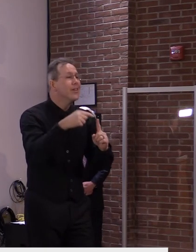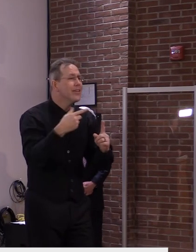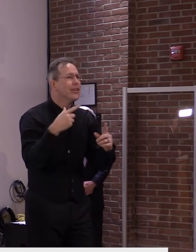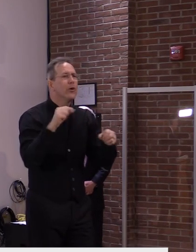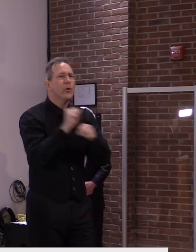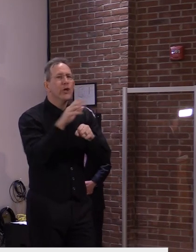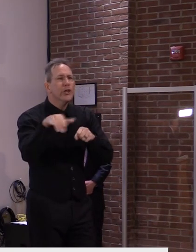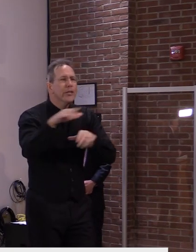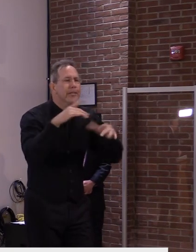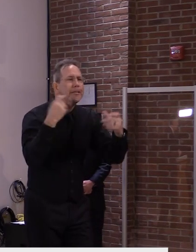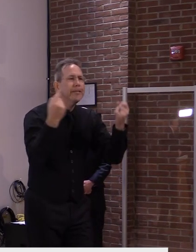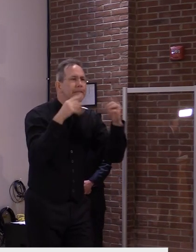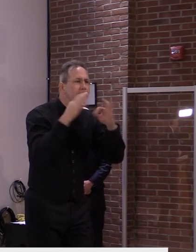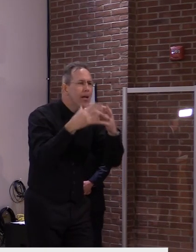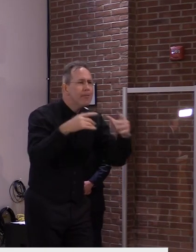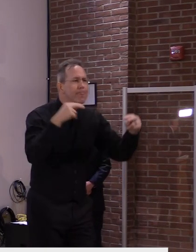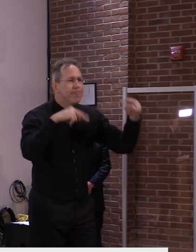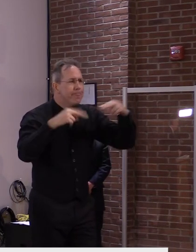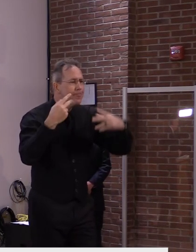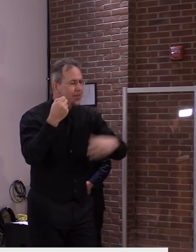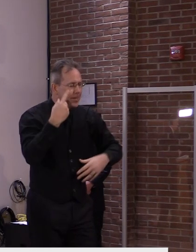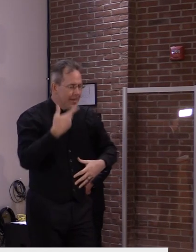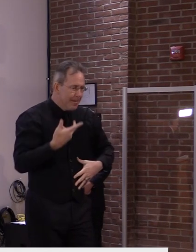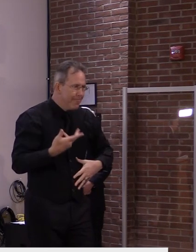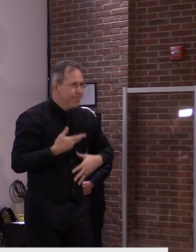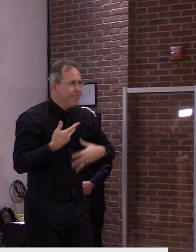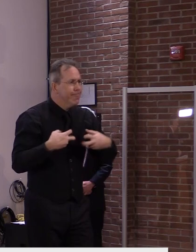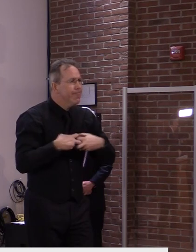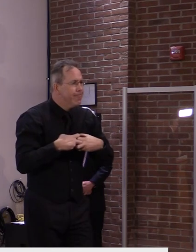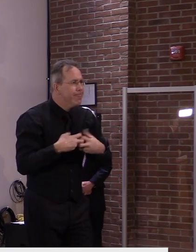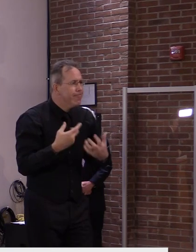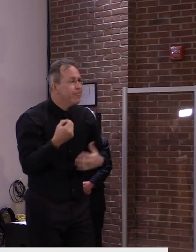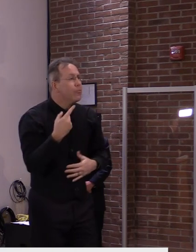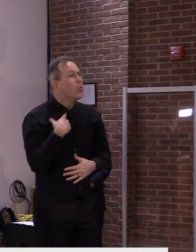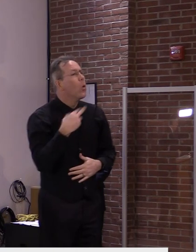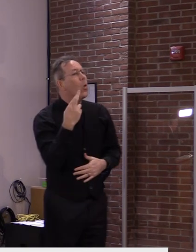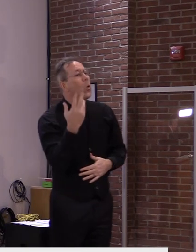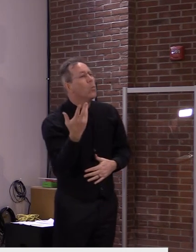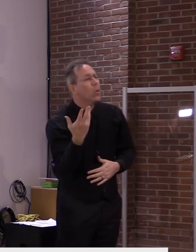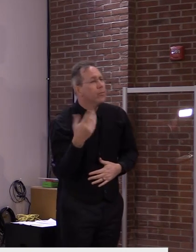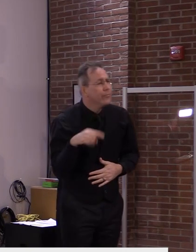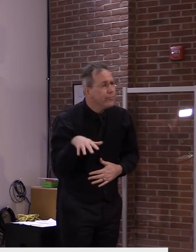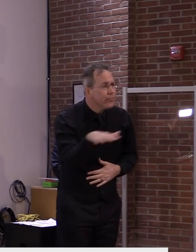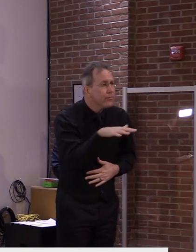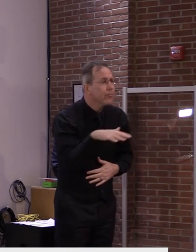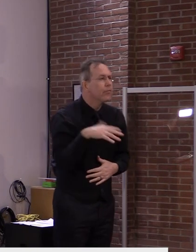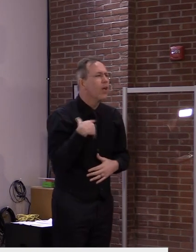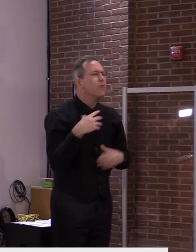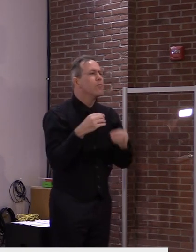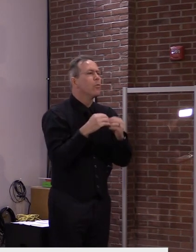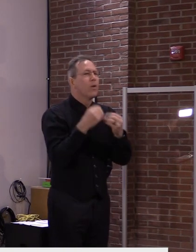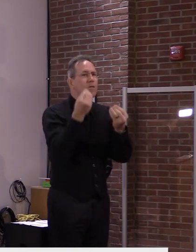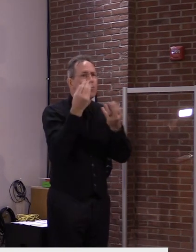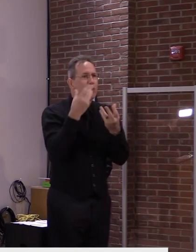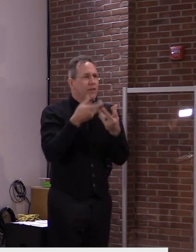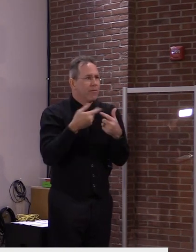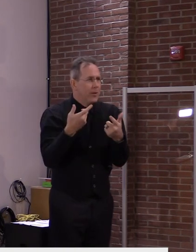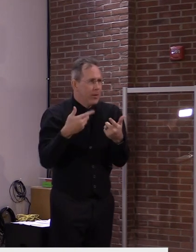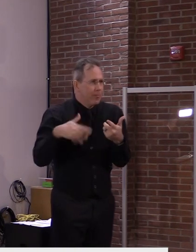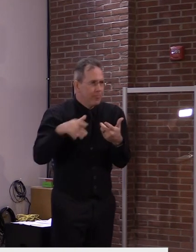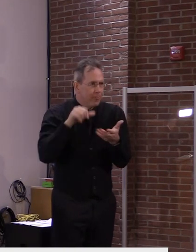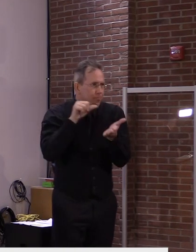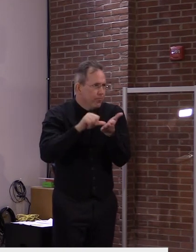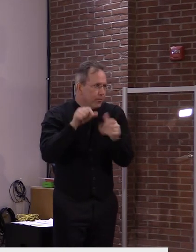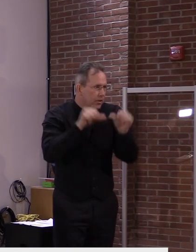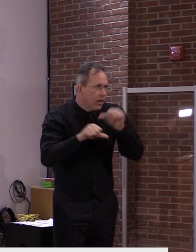back right now. Again, we hope to have a lot of changing very quickly, and we hope to have some good news in the coming